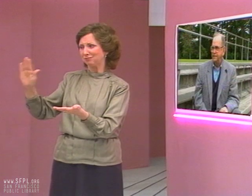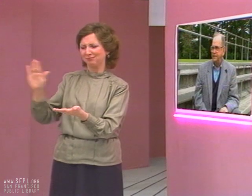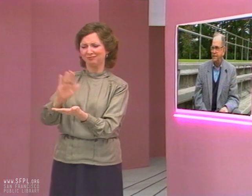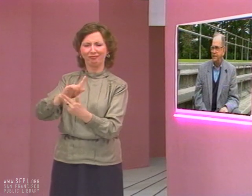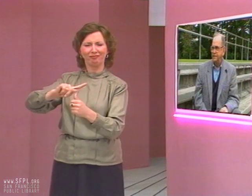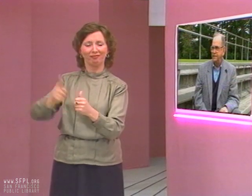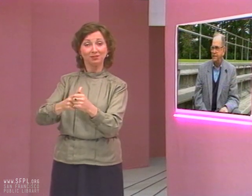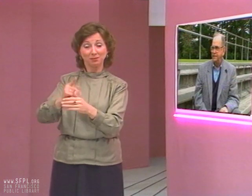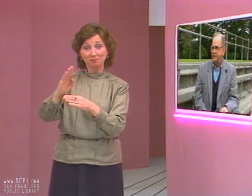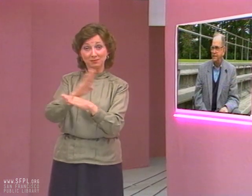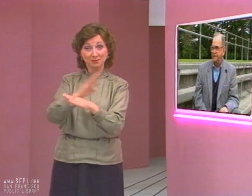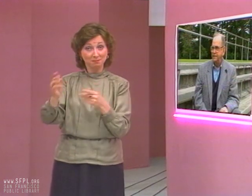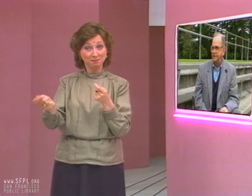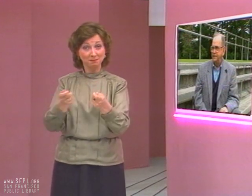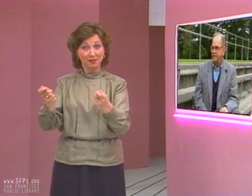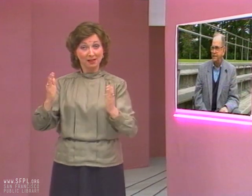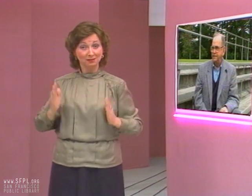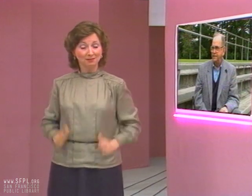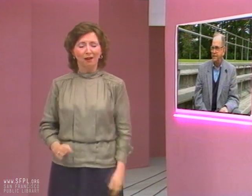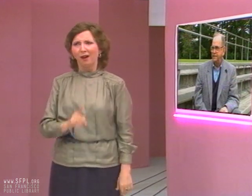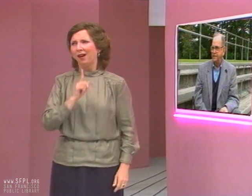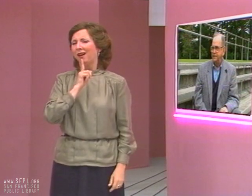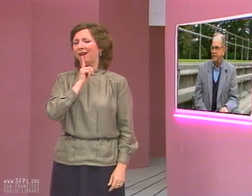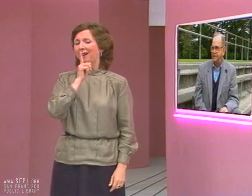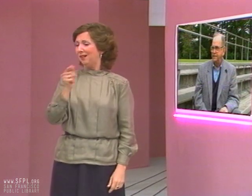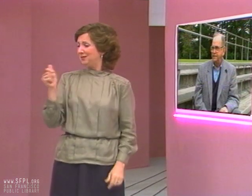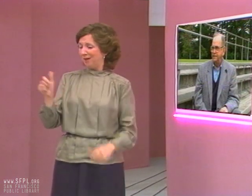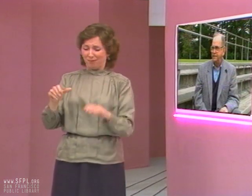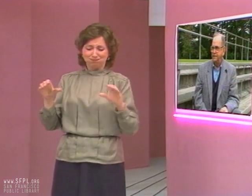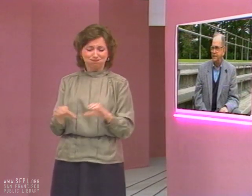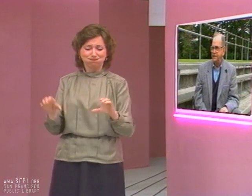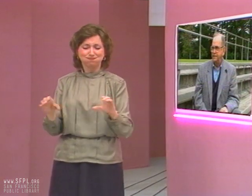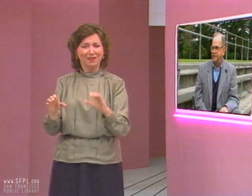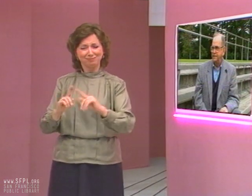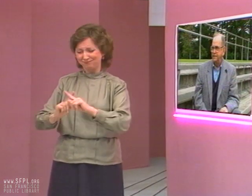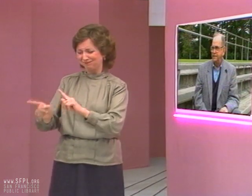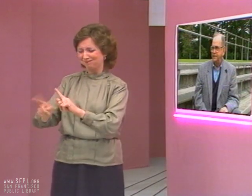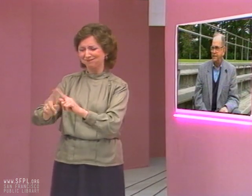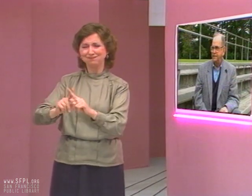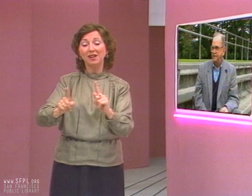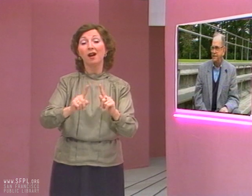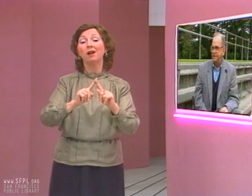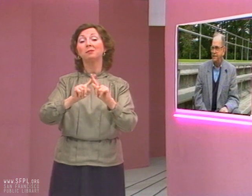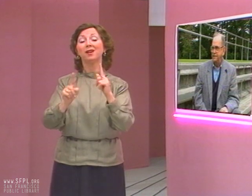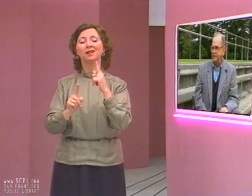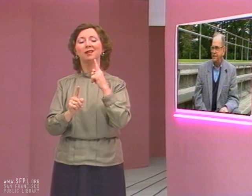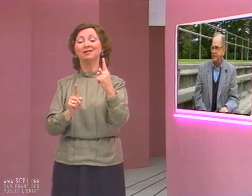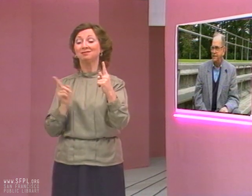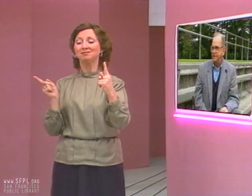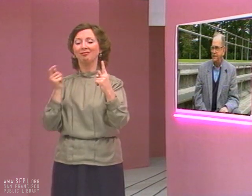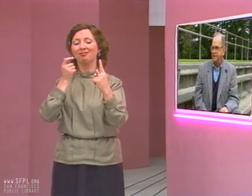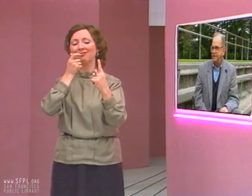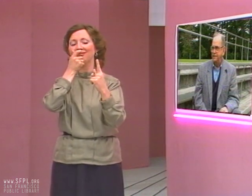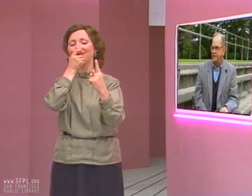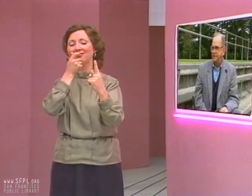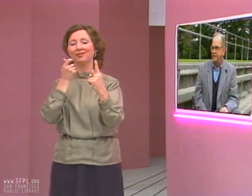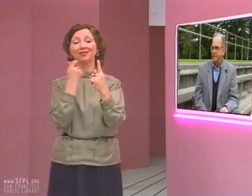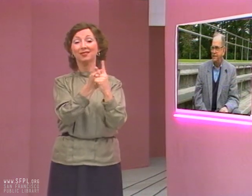as collaborators actively helping the growth of the deaf community. Although Mr. Jacobs is active in many projects,